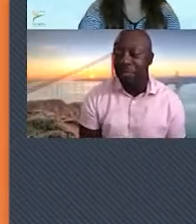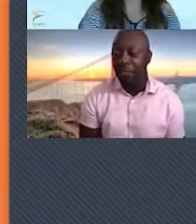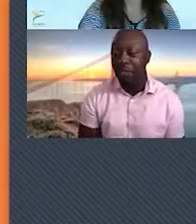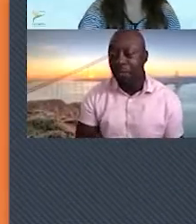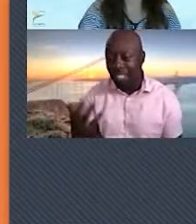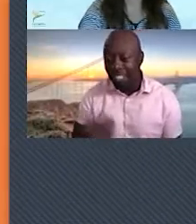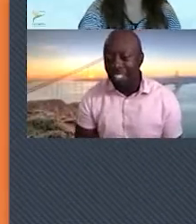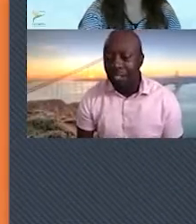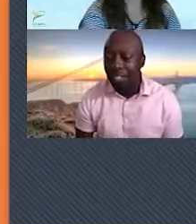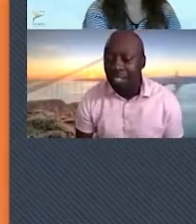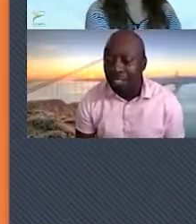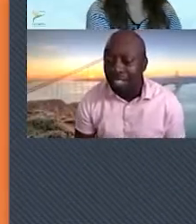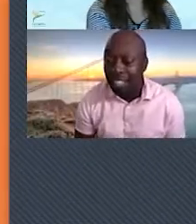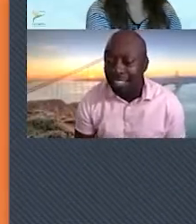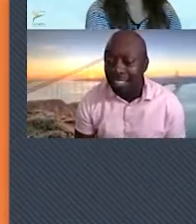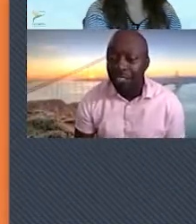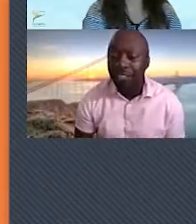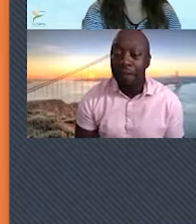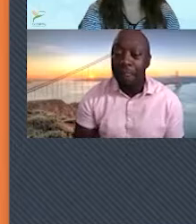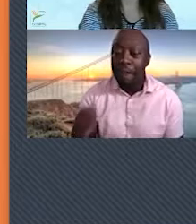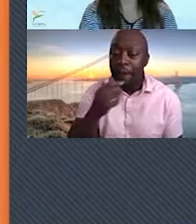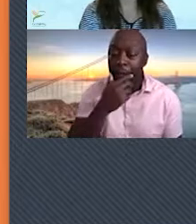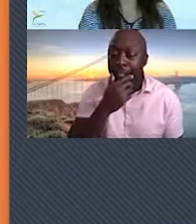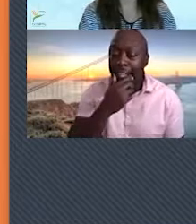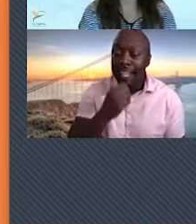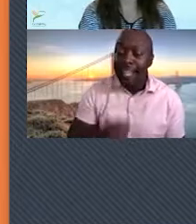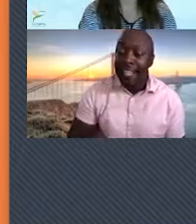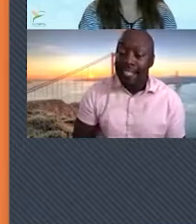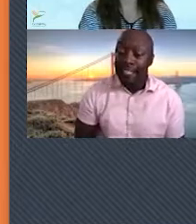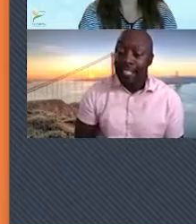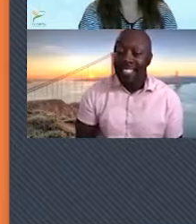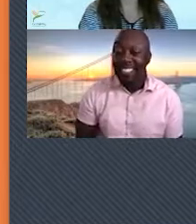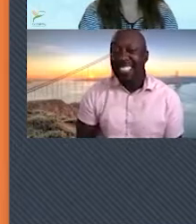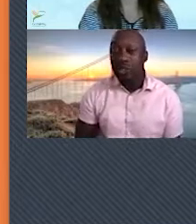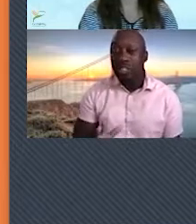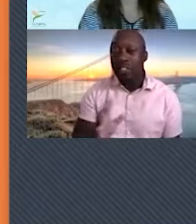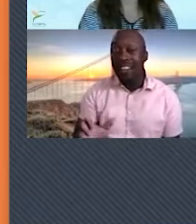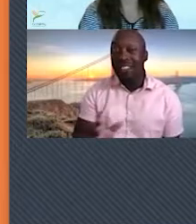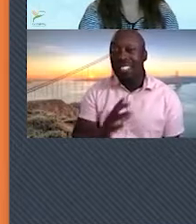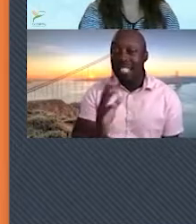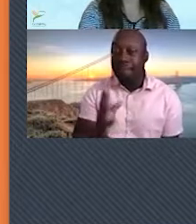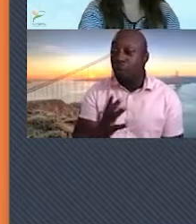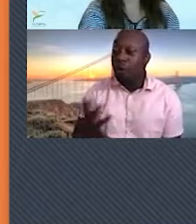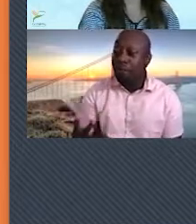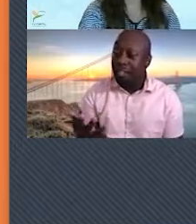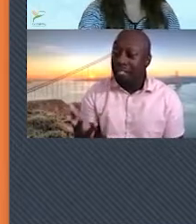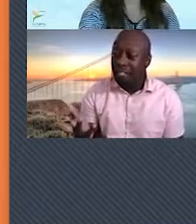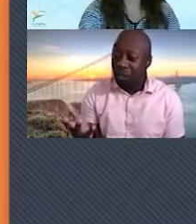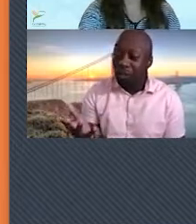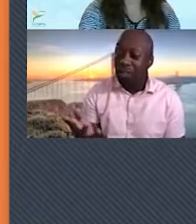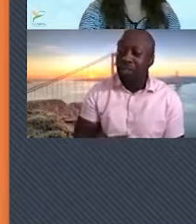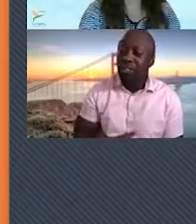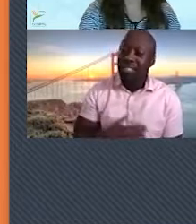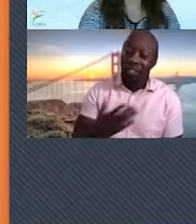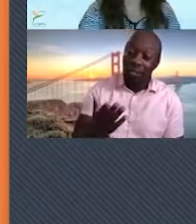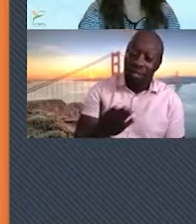us before we got into school. And that's usually around, let's say, 4 or 5 years